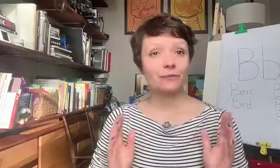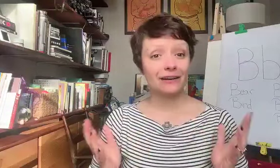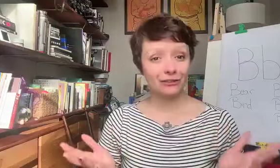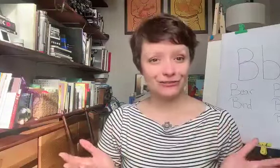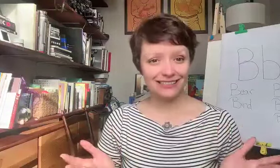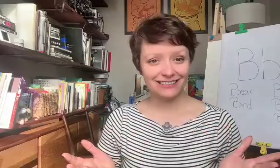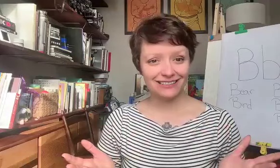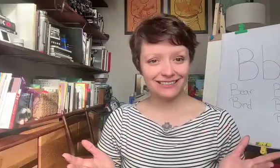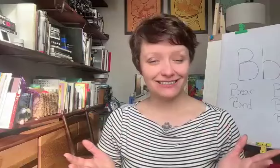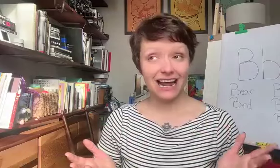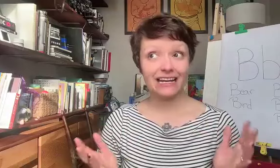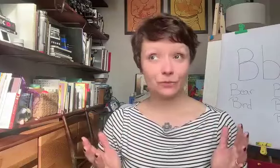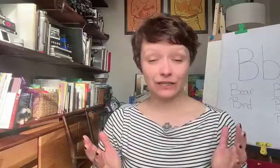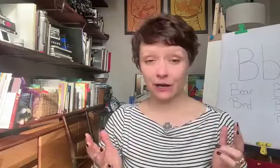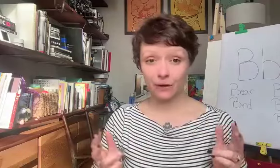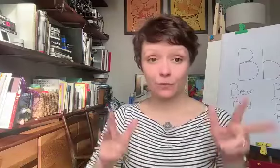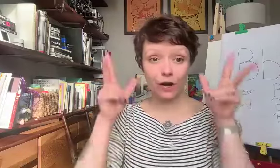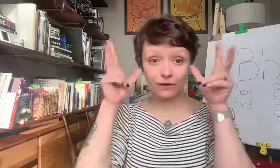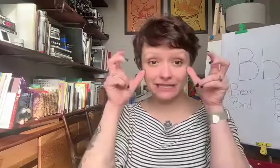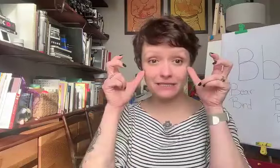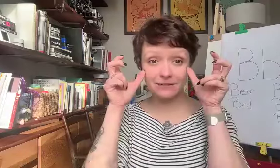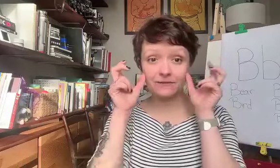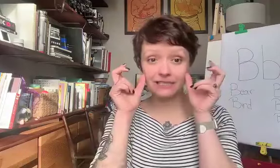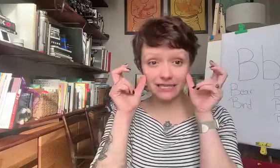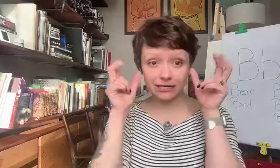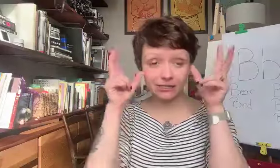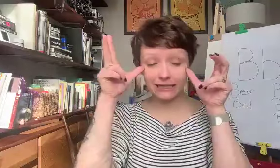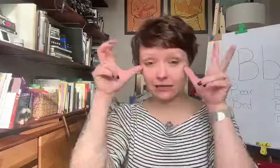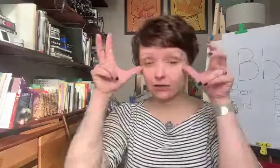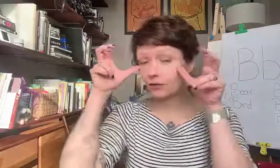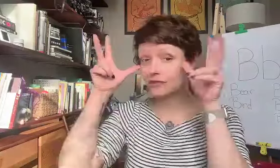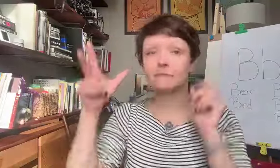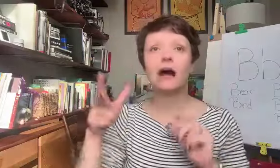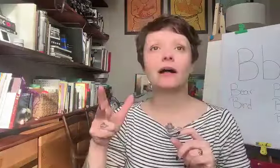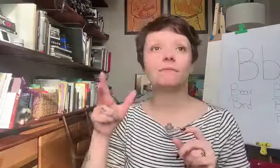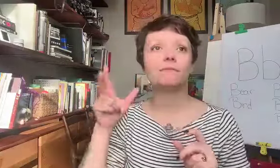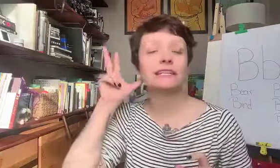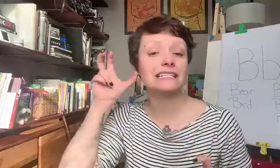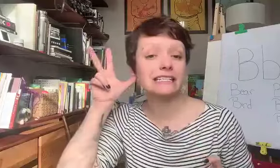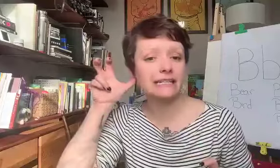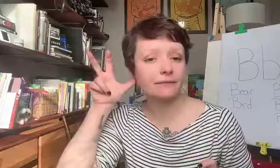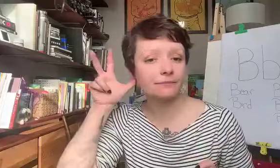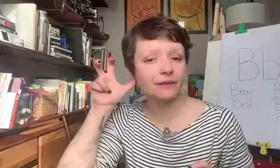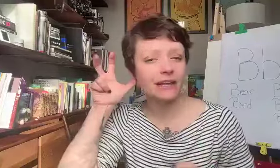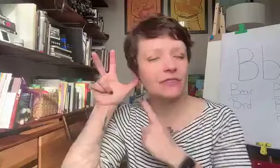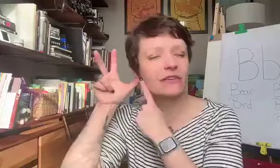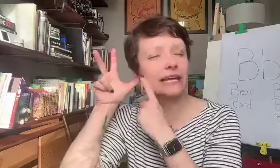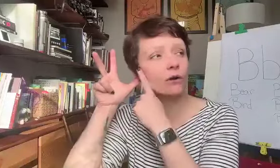nobody ever loses. And it's a really great way to work on receptive skills, meaning like this is listening. Think of it like an